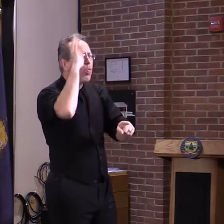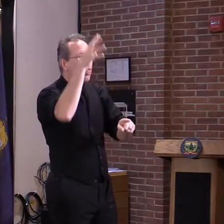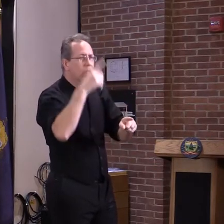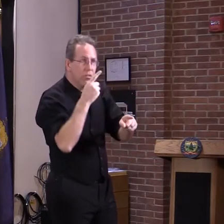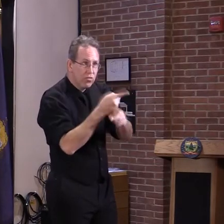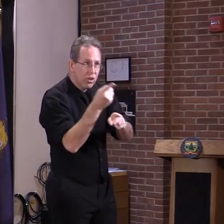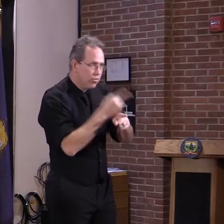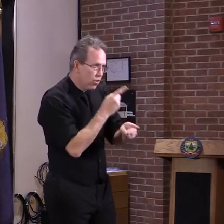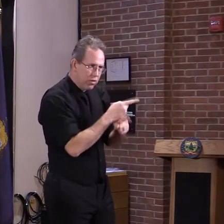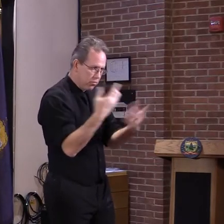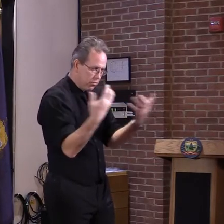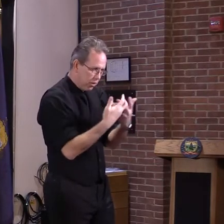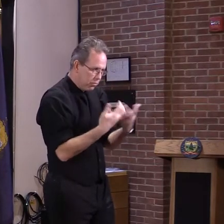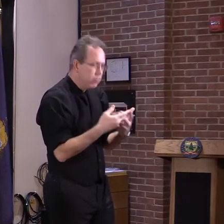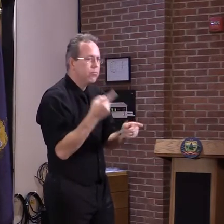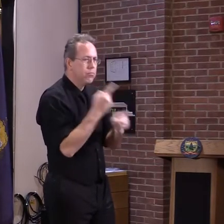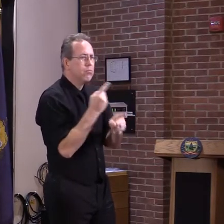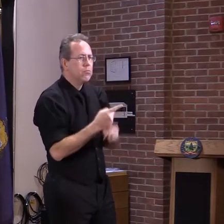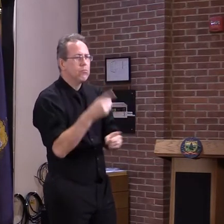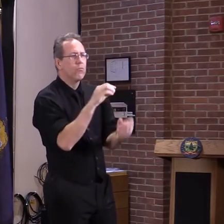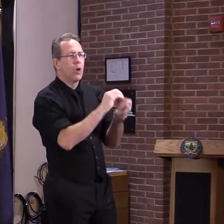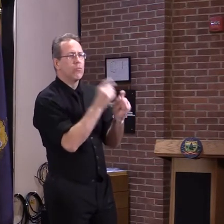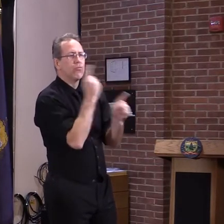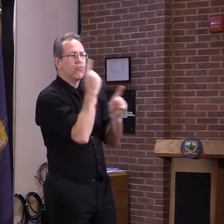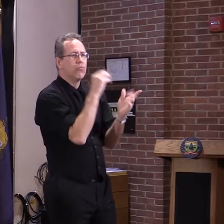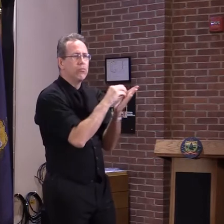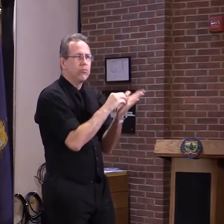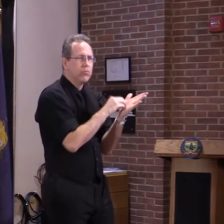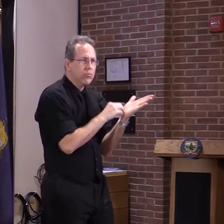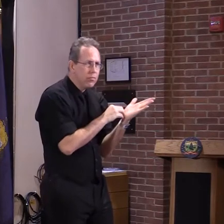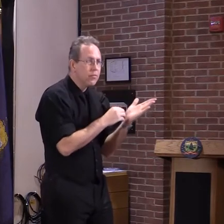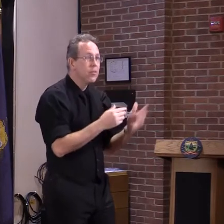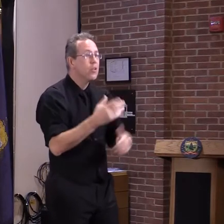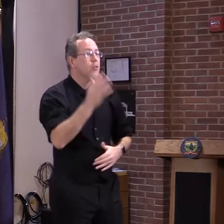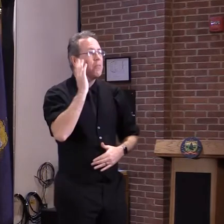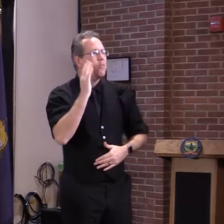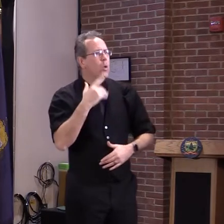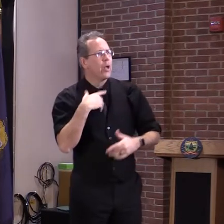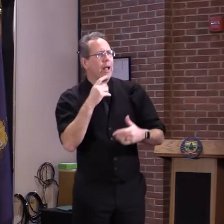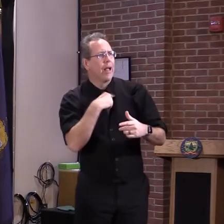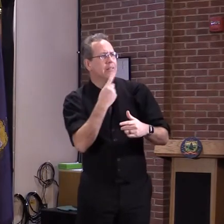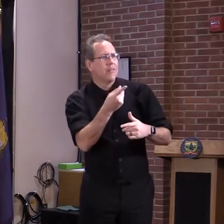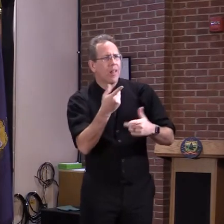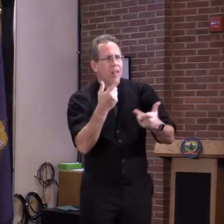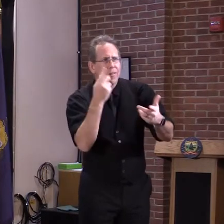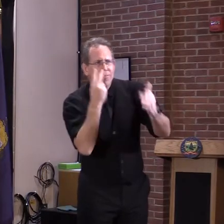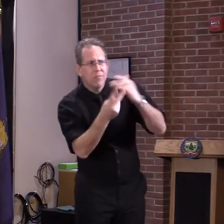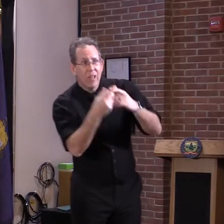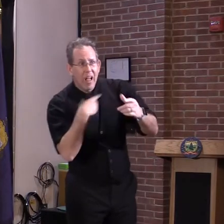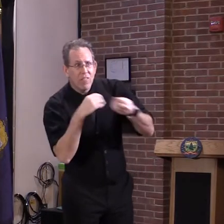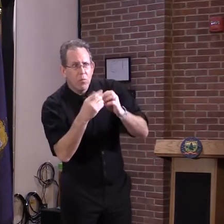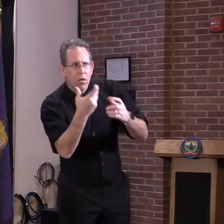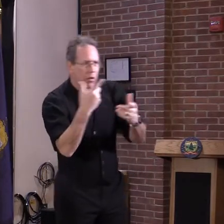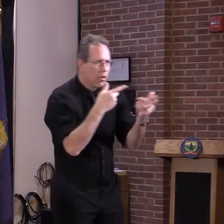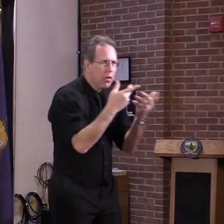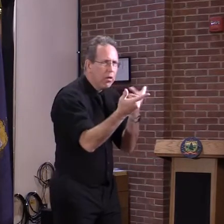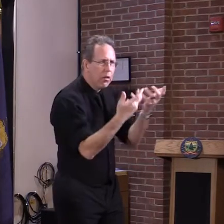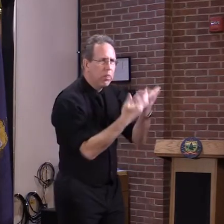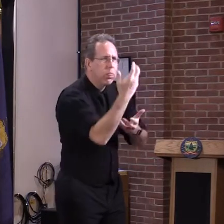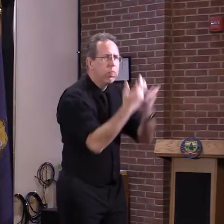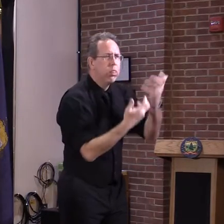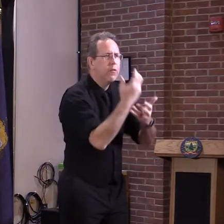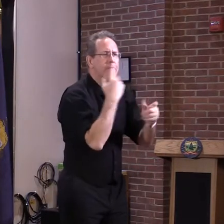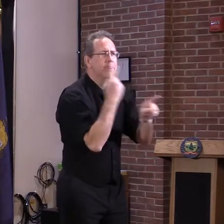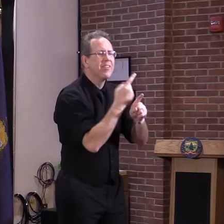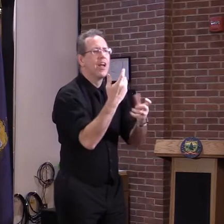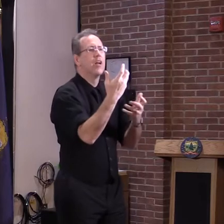have the accurate enrollment data from the school, so that coincidentally became more stable in December. So now we're in the process of merging up those two data sets.